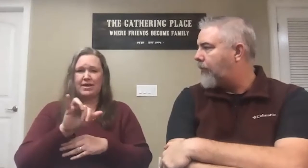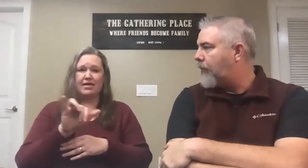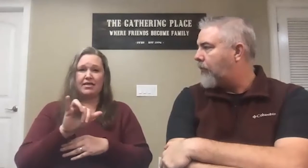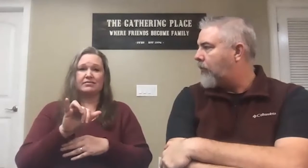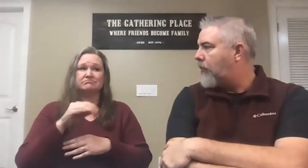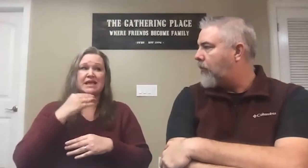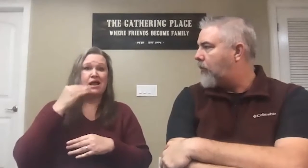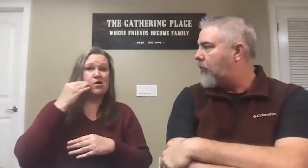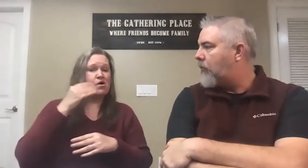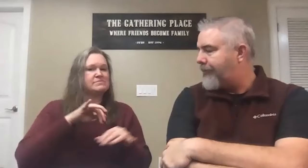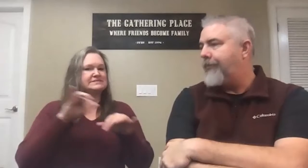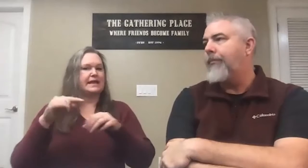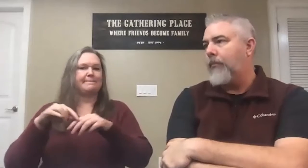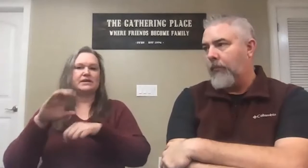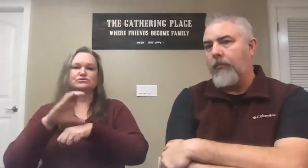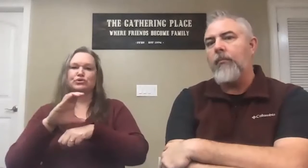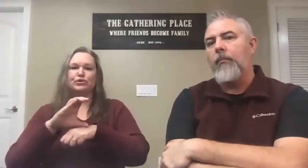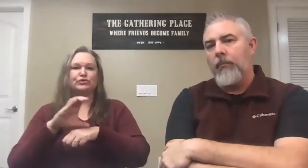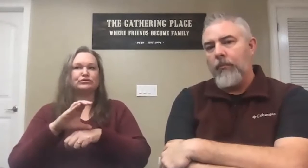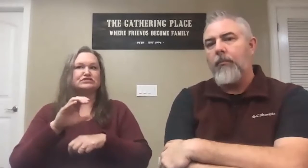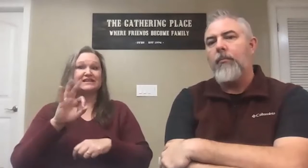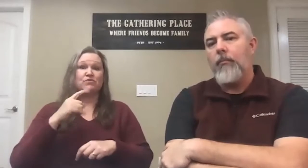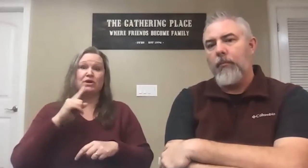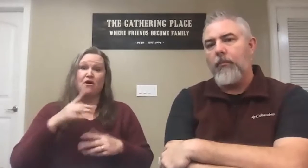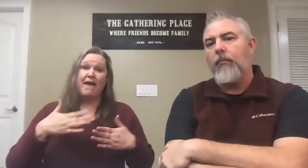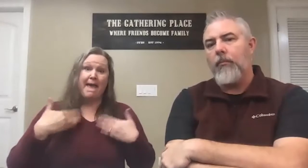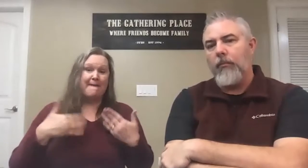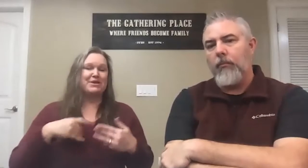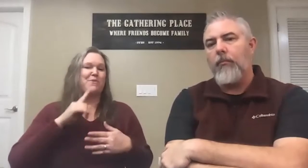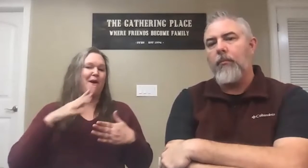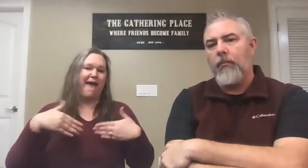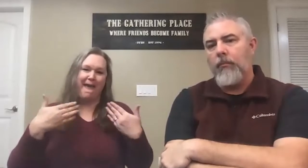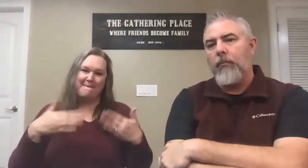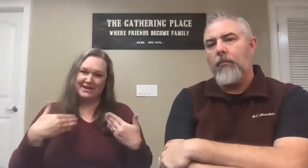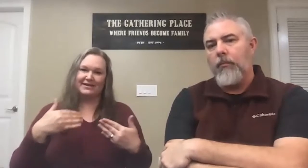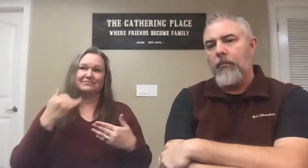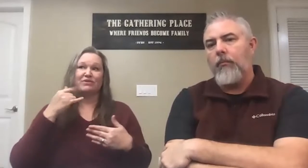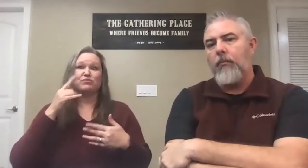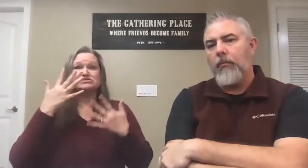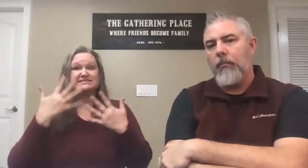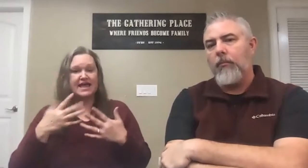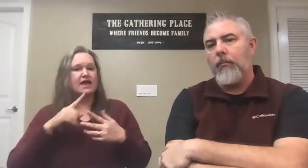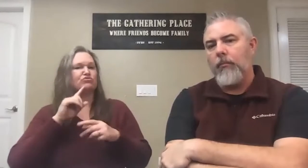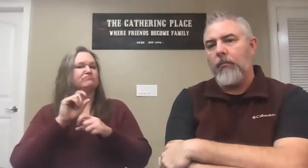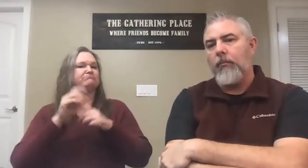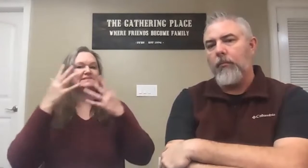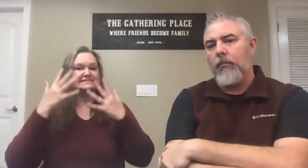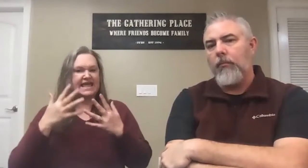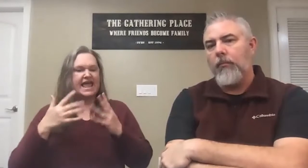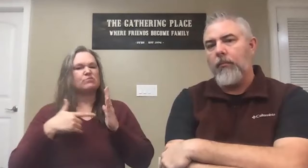we also try to show our kids at home, what we apply at home, we apply at church. When we're happy, we're happy. When we're sad, we're